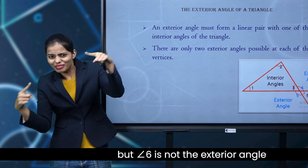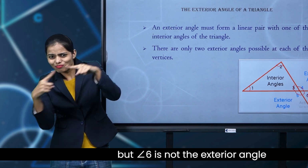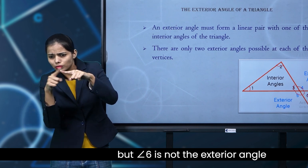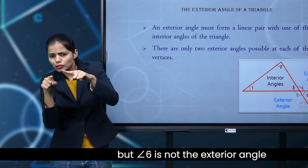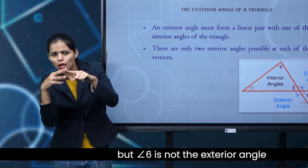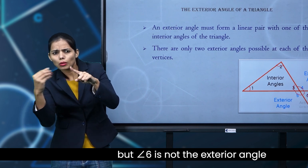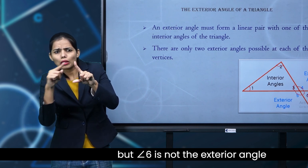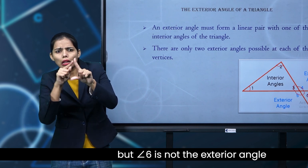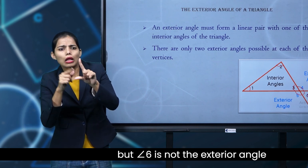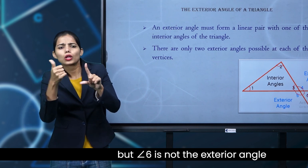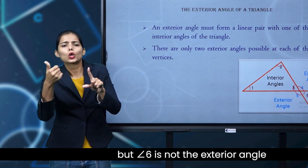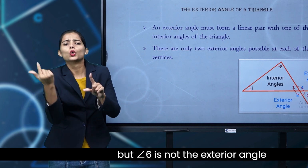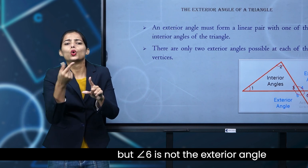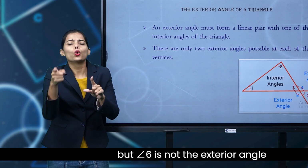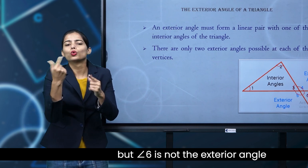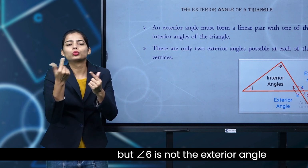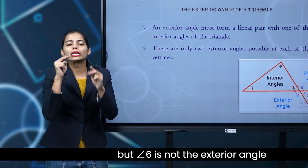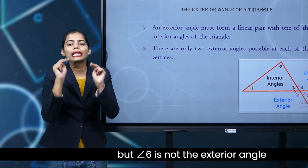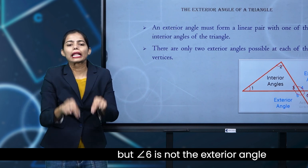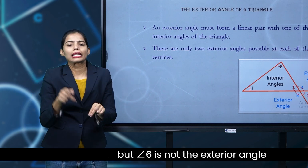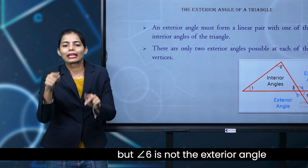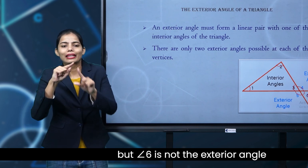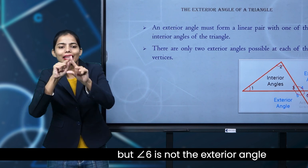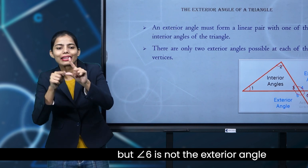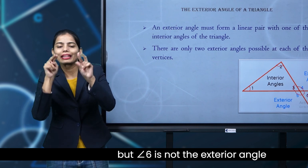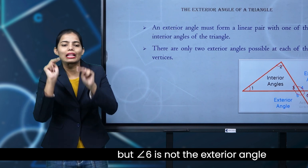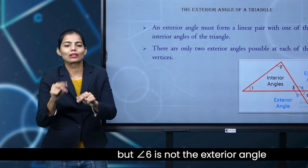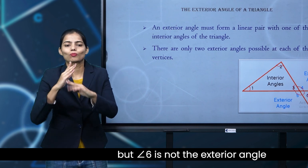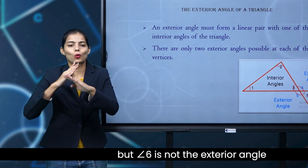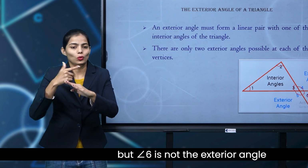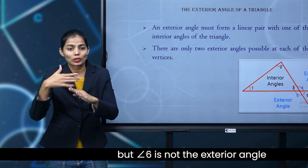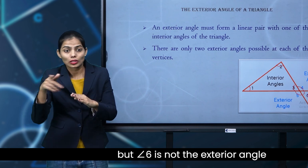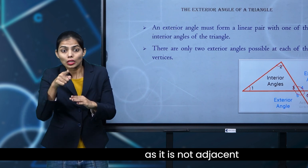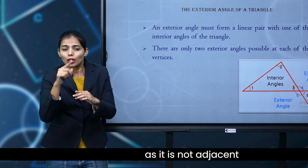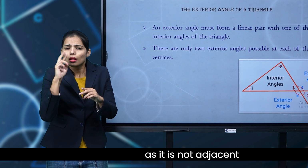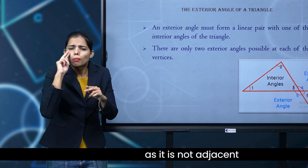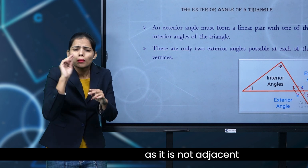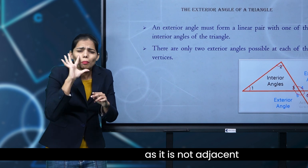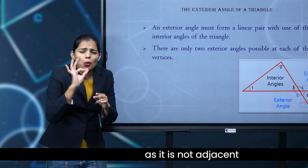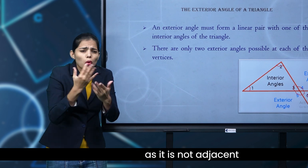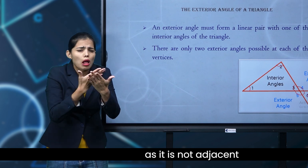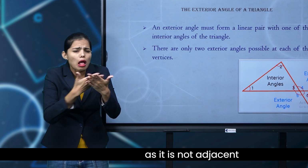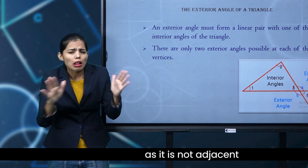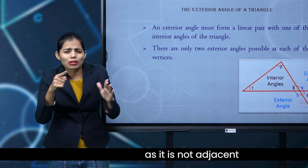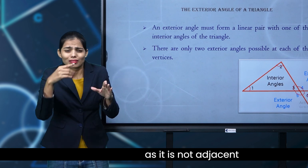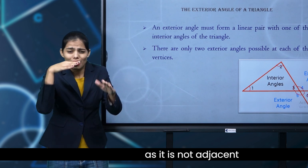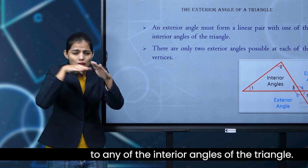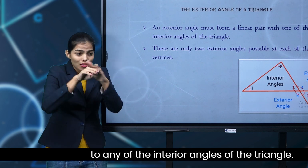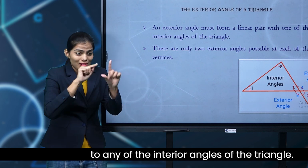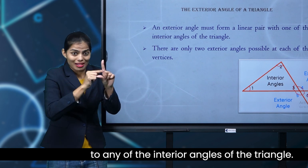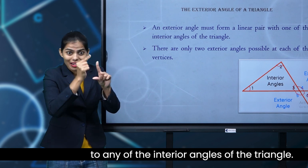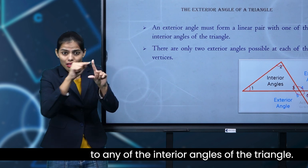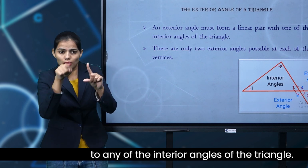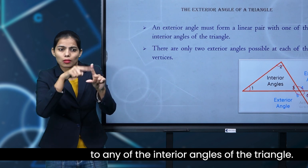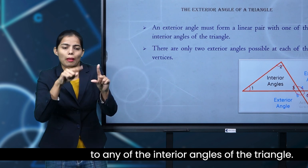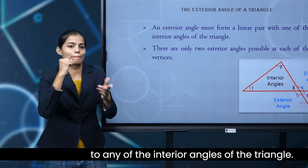But angle 6 is not the exterior angle as it is not adjacent to any of the